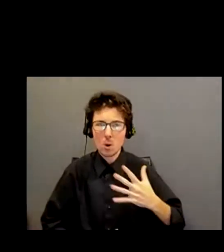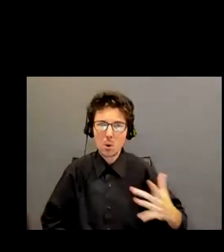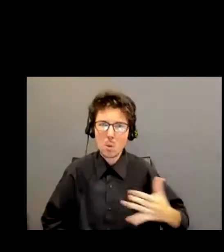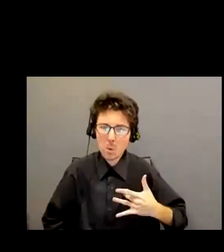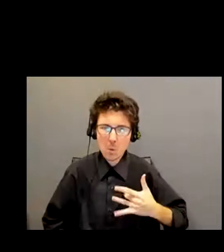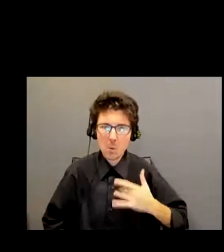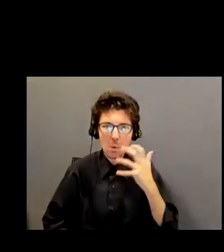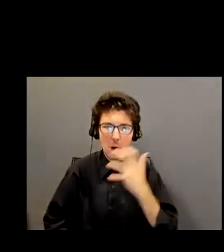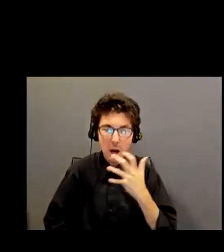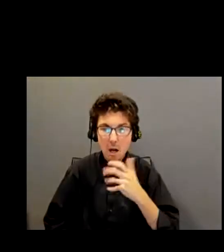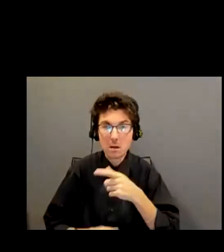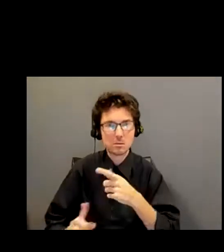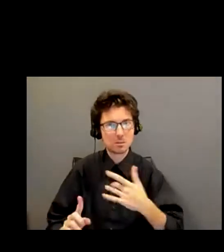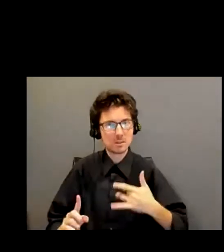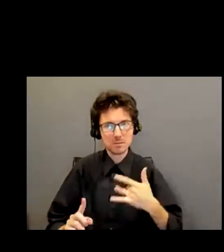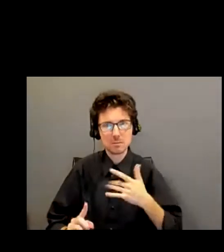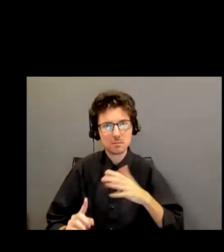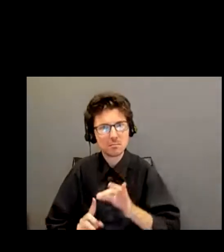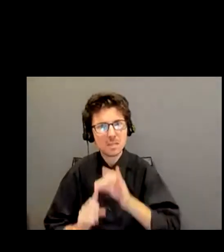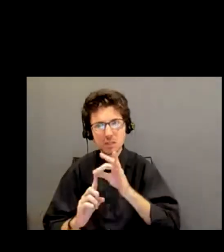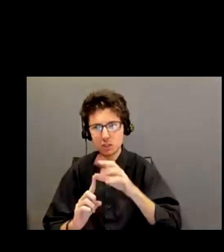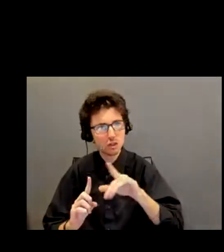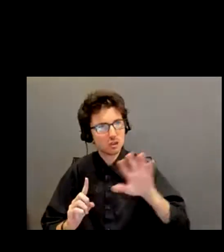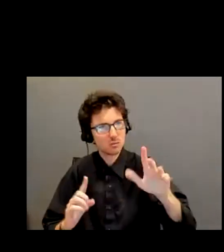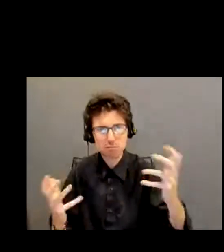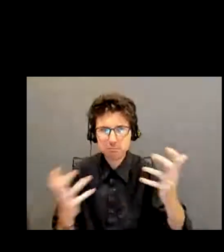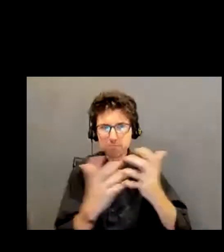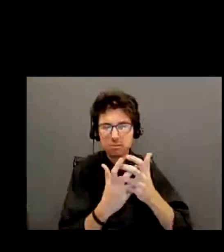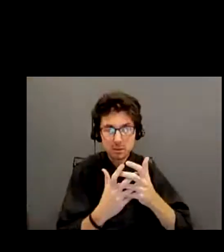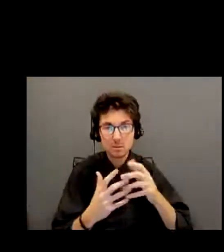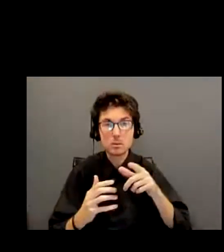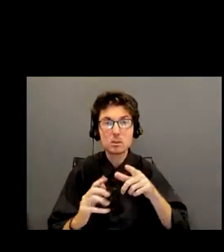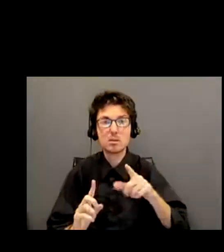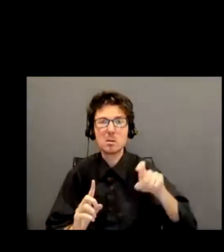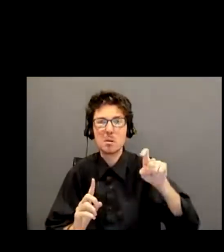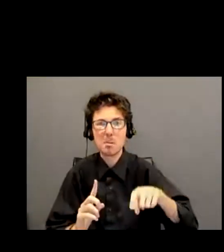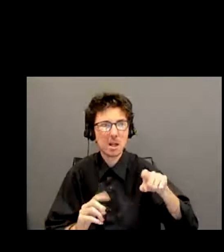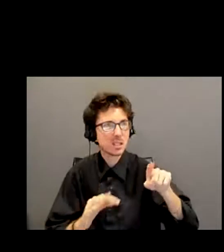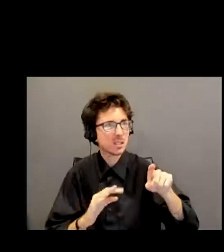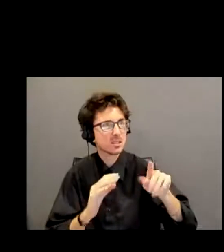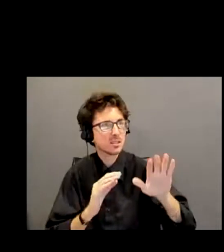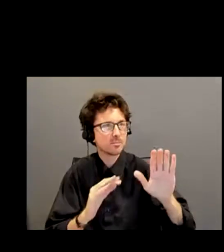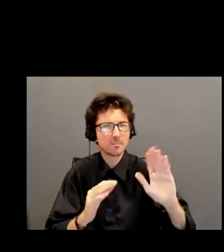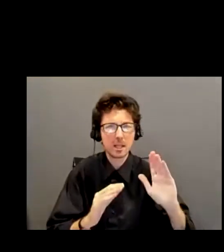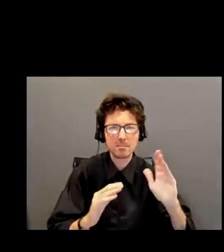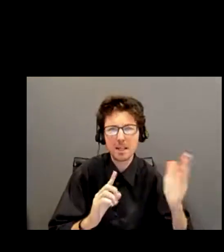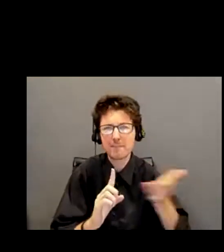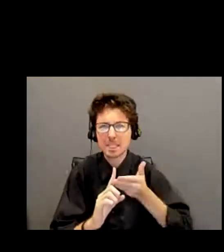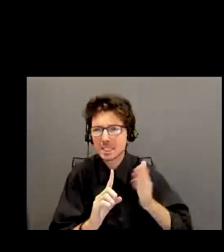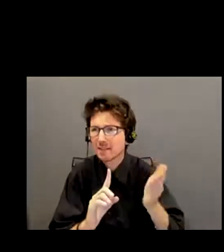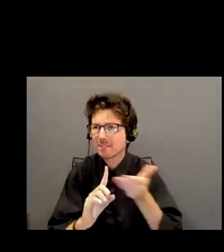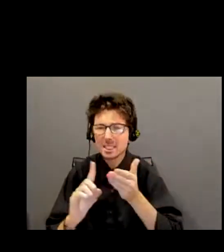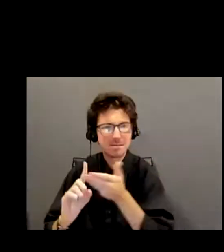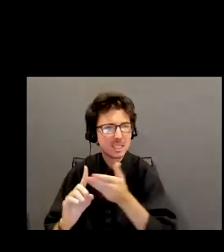other children in any field. So you convince those who doubt you and probably other children with disability to